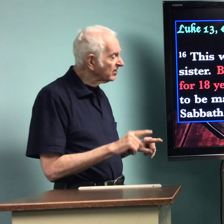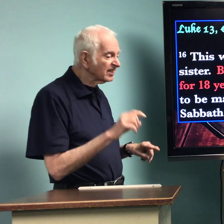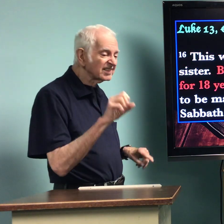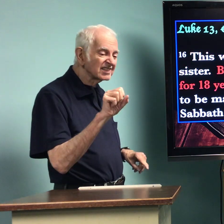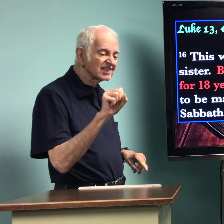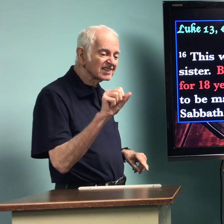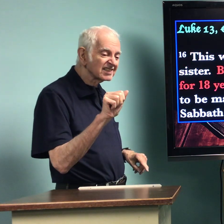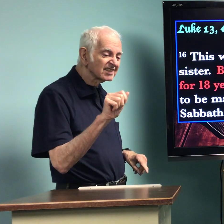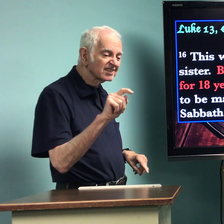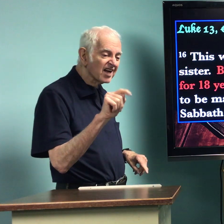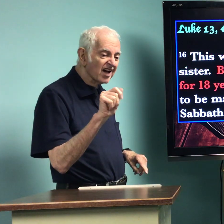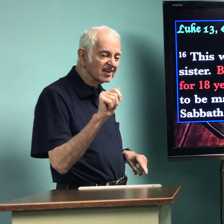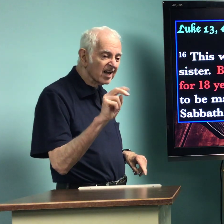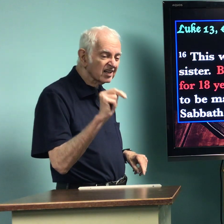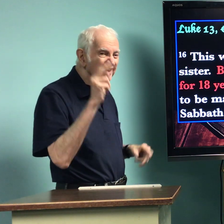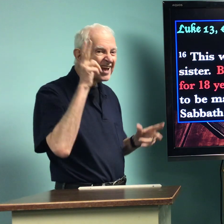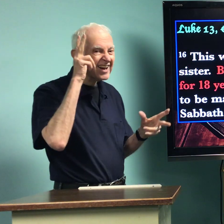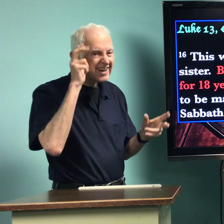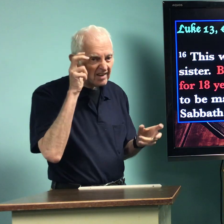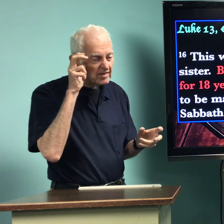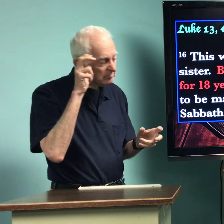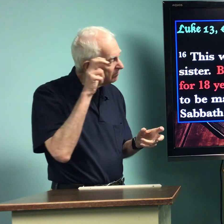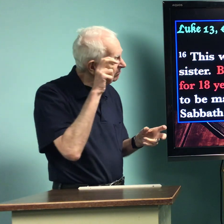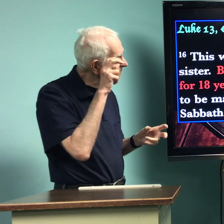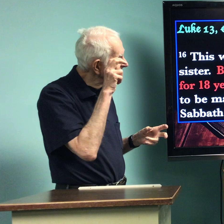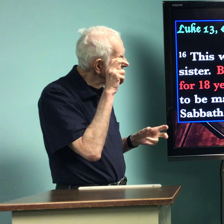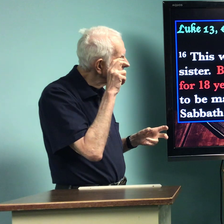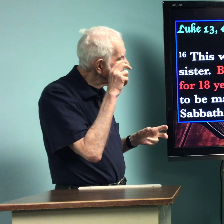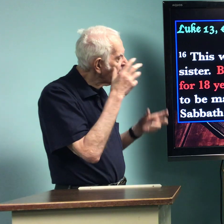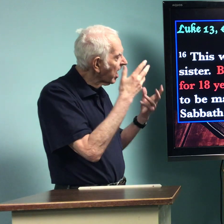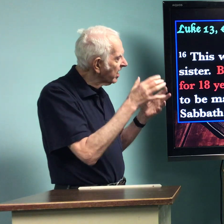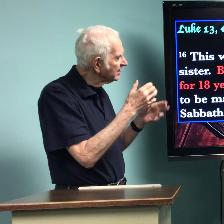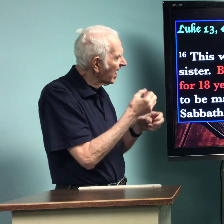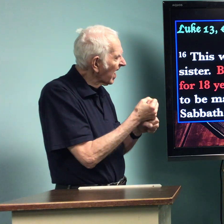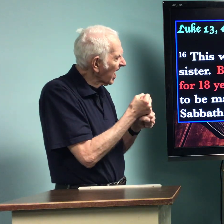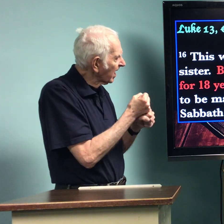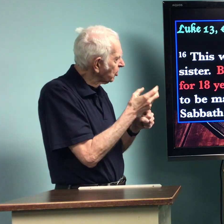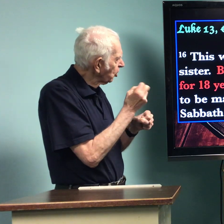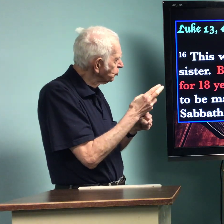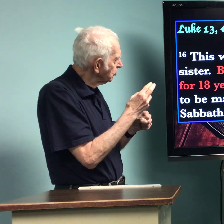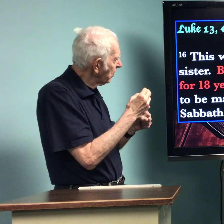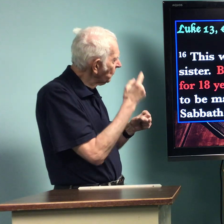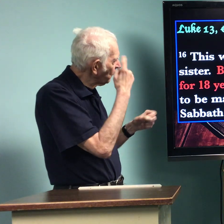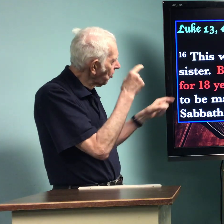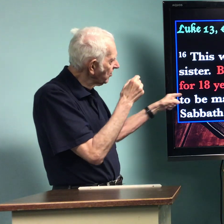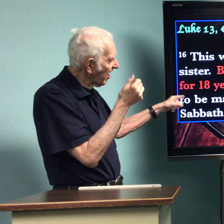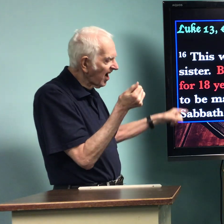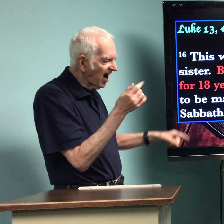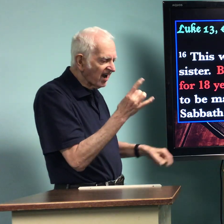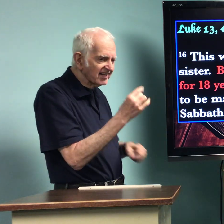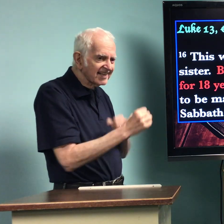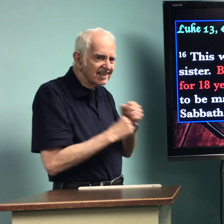But Satan, the devil, has held her for 18 years